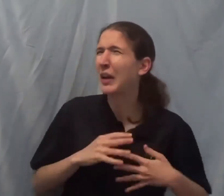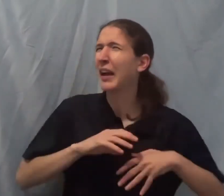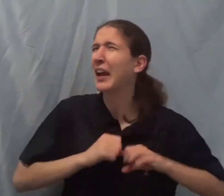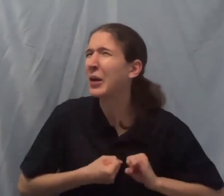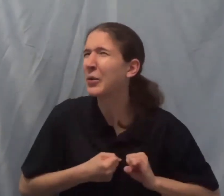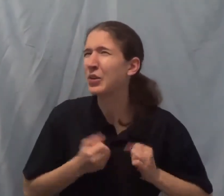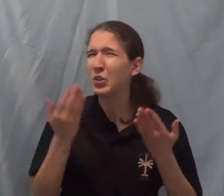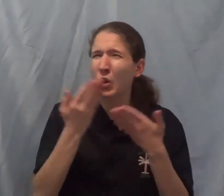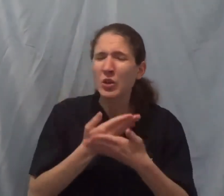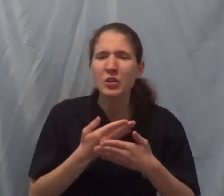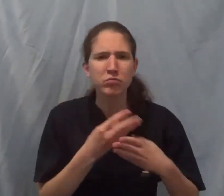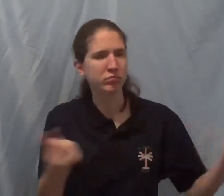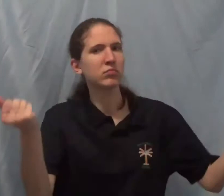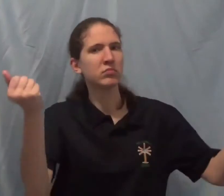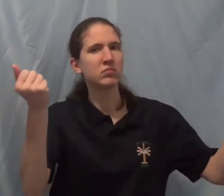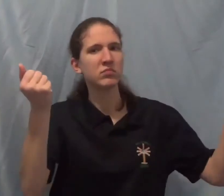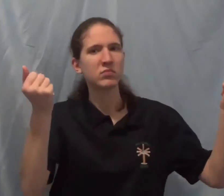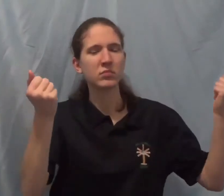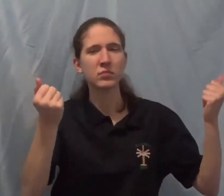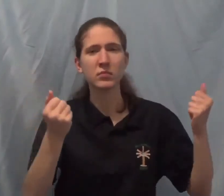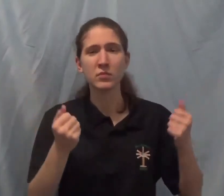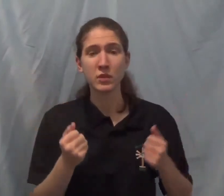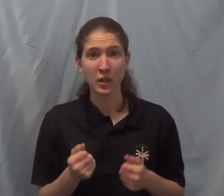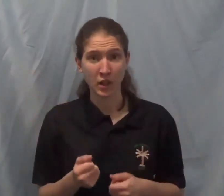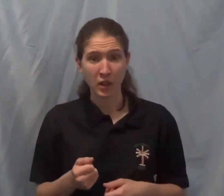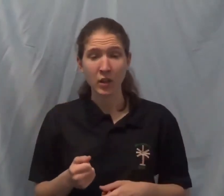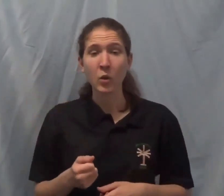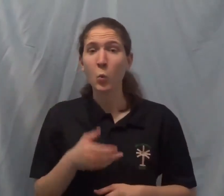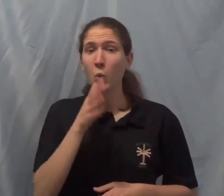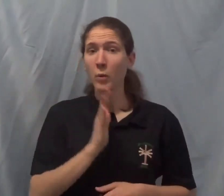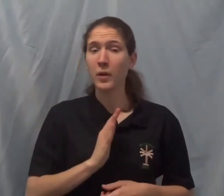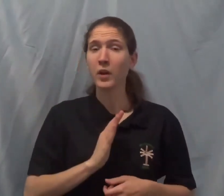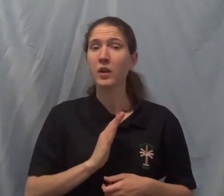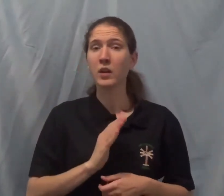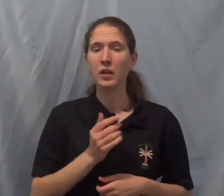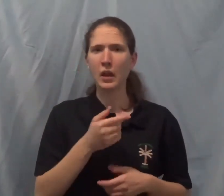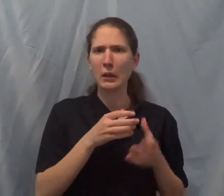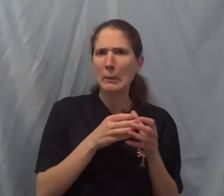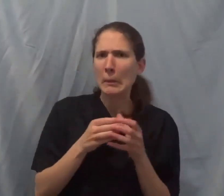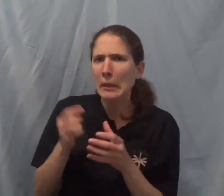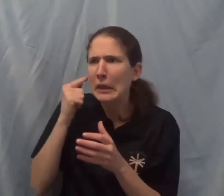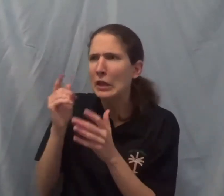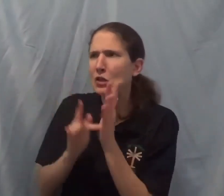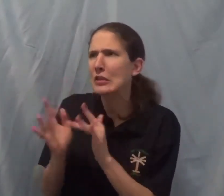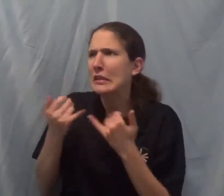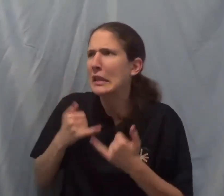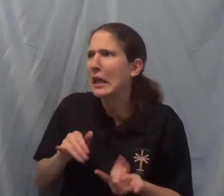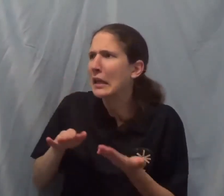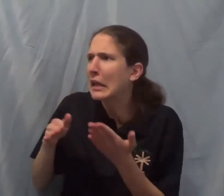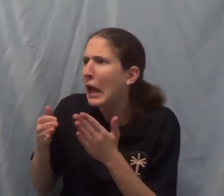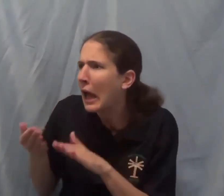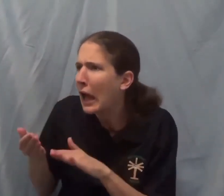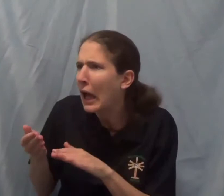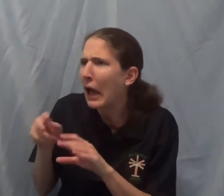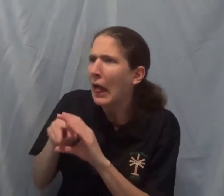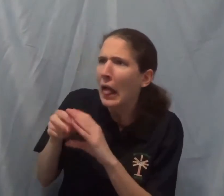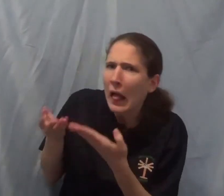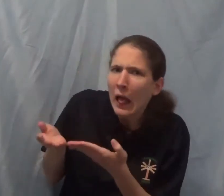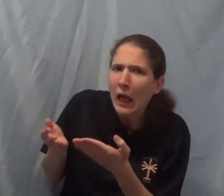was how the angels greeted the women who came to the tomb. Do not be terrified. You are looking for Jesus who was crucified. He has risen. This is the